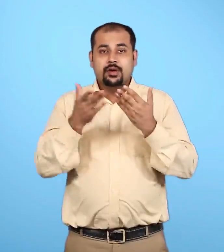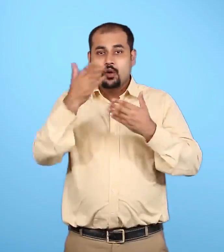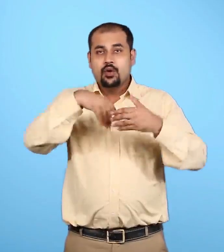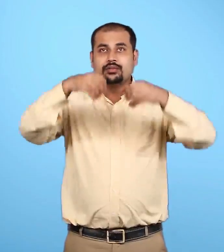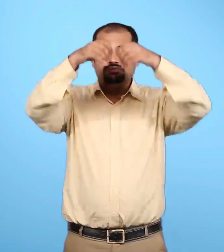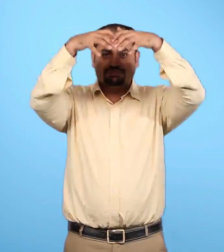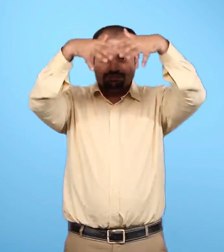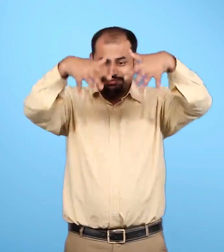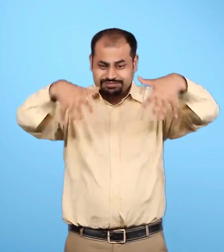Answer these questions.